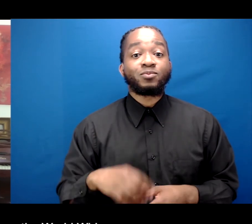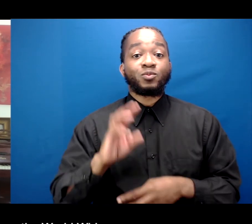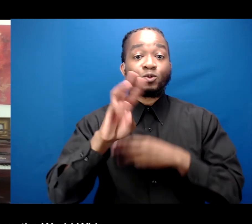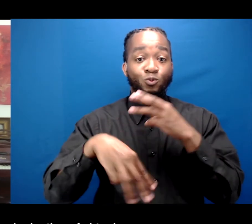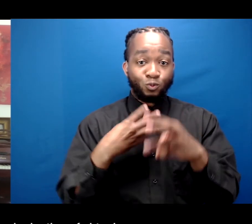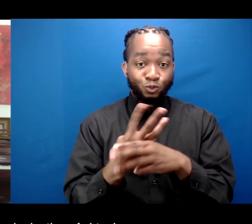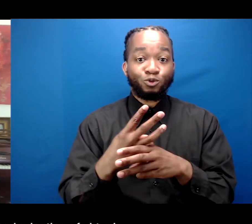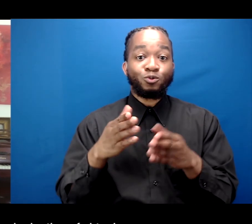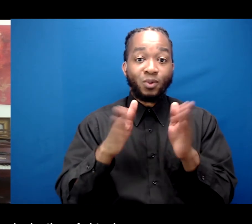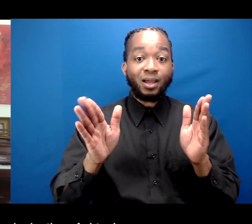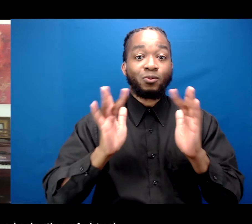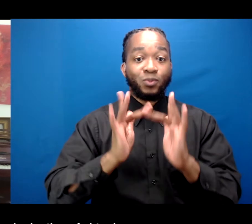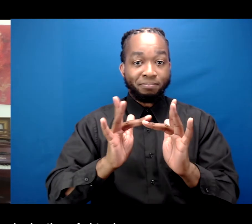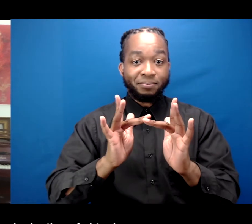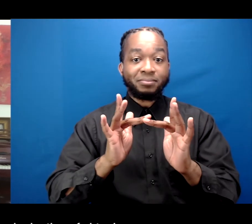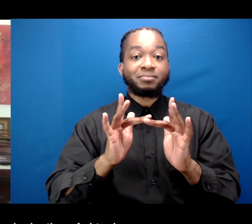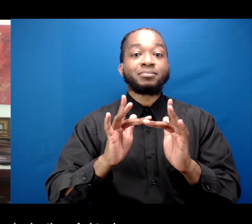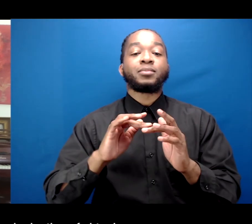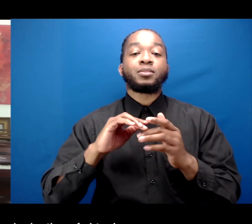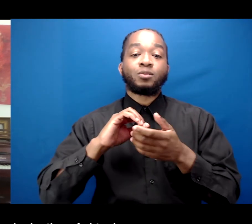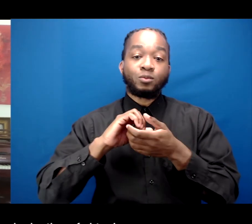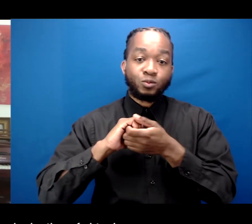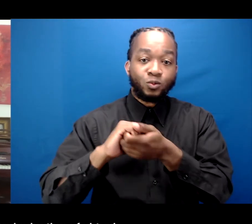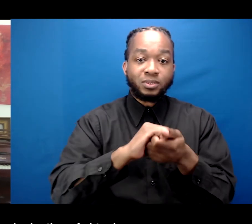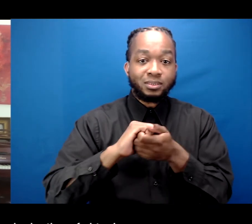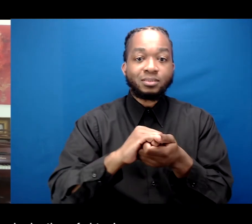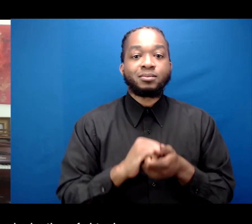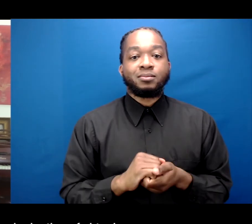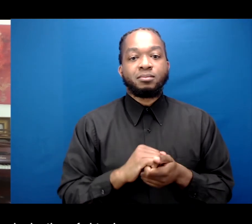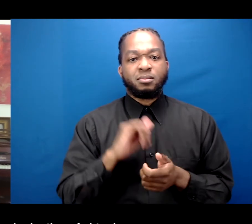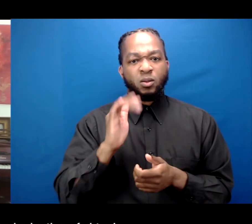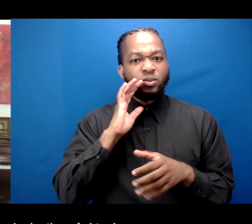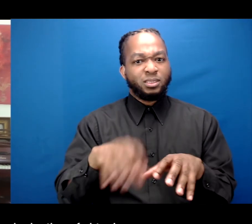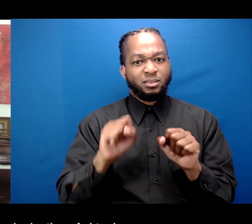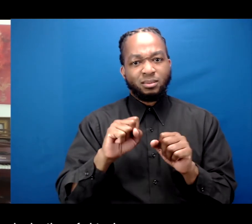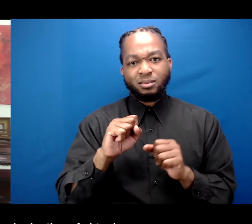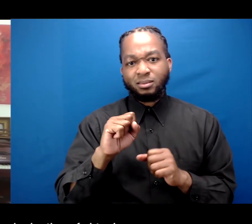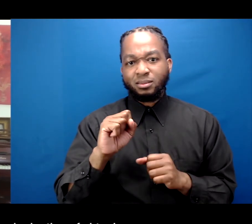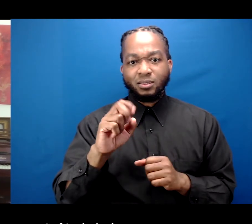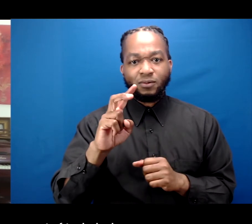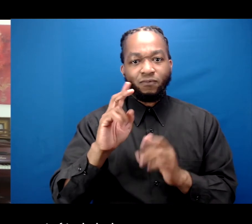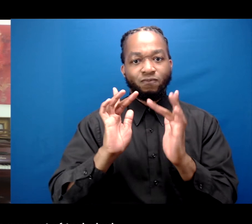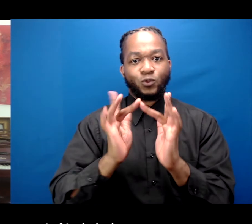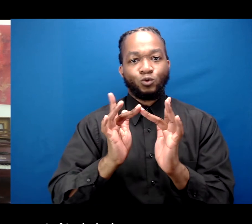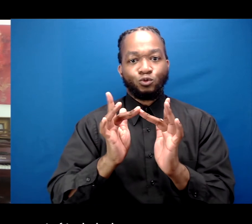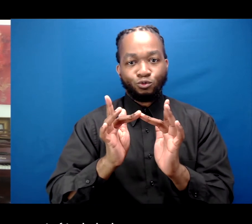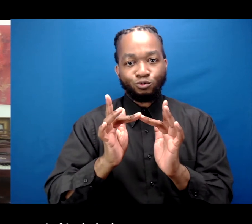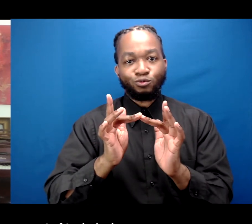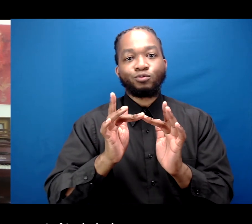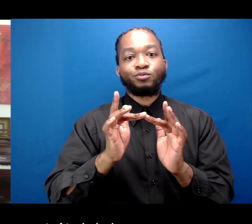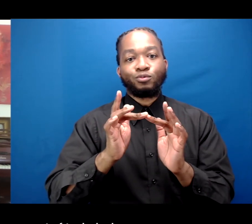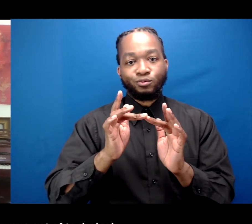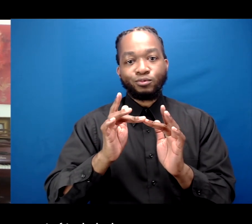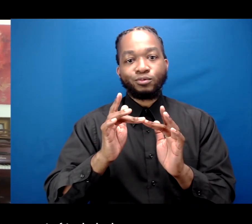that promote responsible development and adoption of virtual, augmented, and mixed reality. For Oculus, we issued